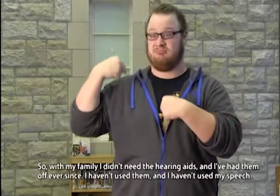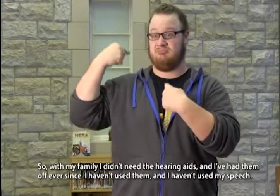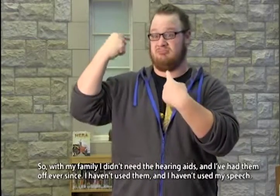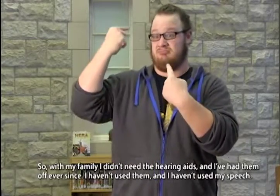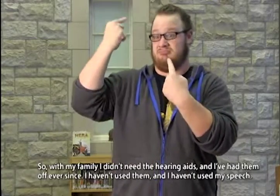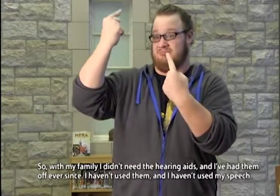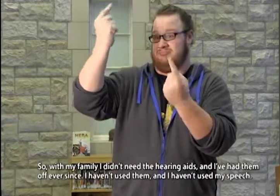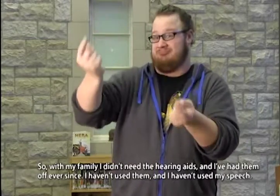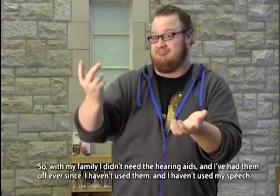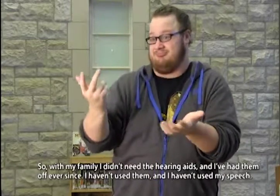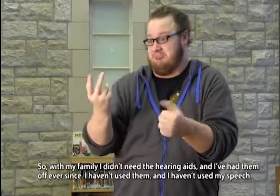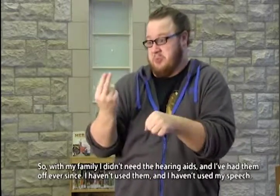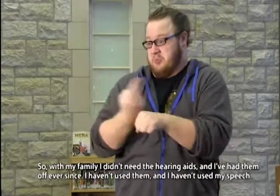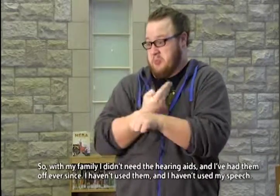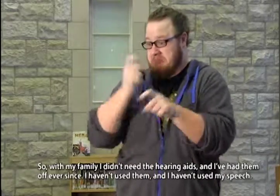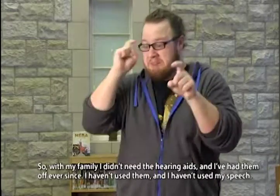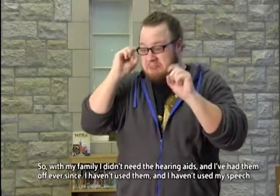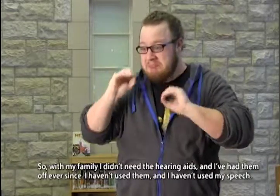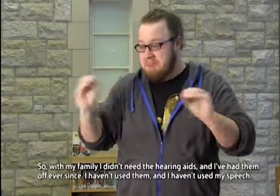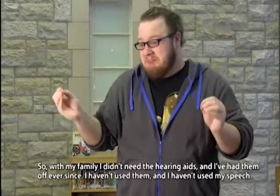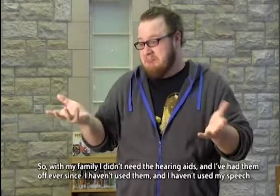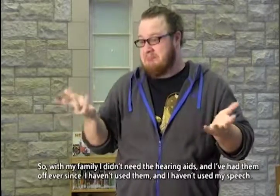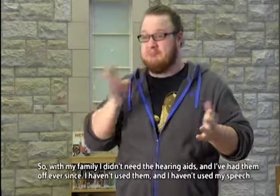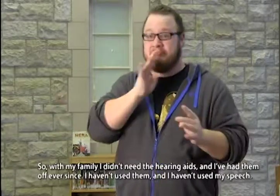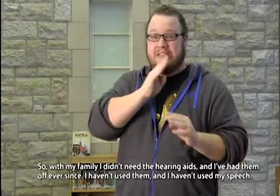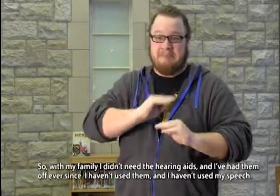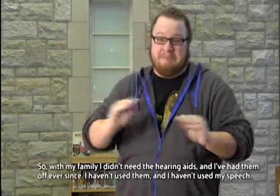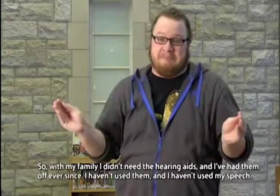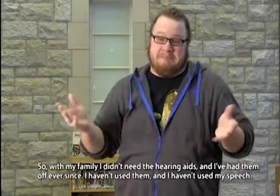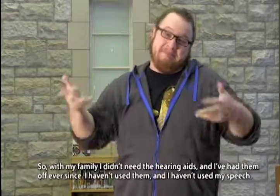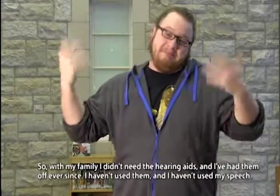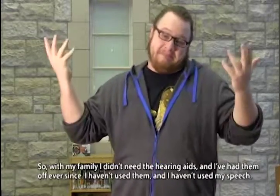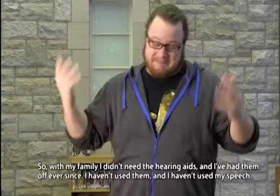ever since, and I haven't used them, and I haven't used my speech.